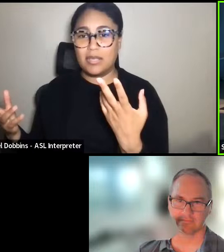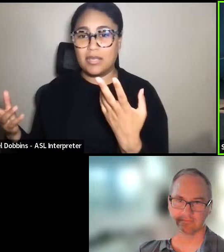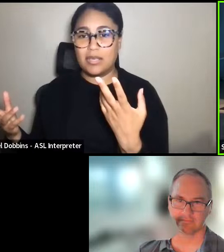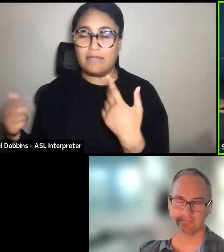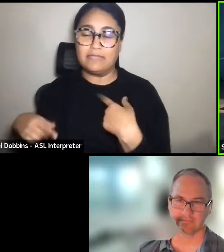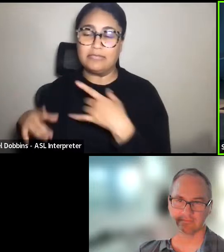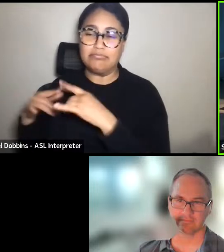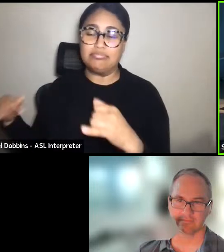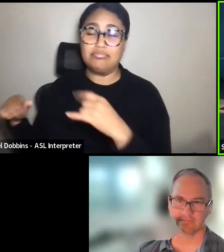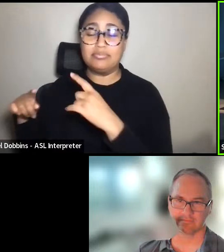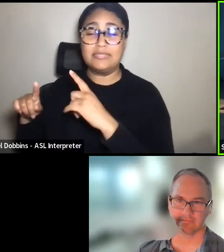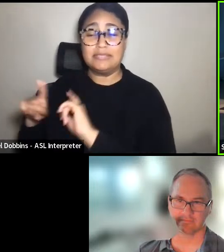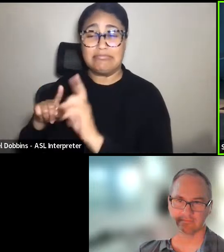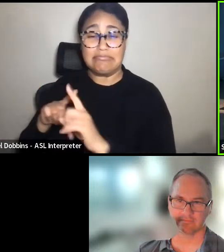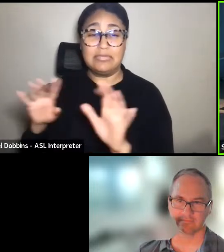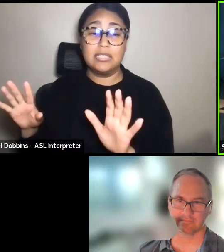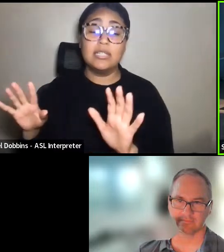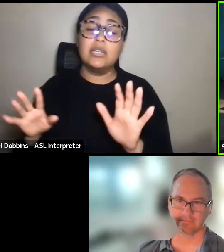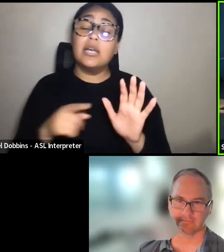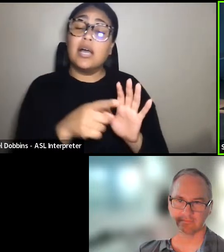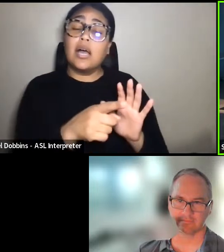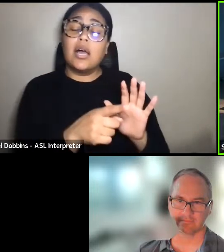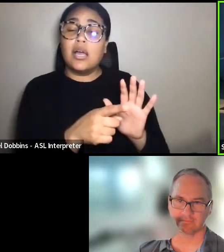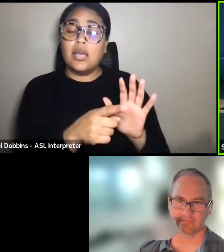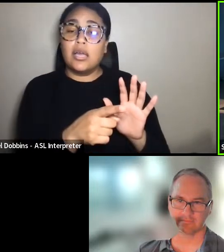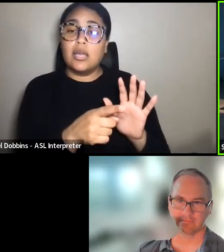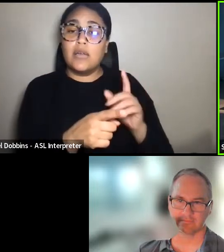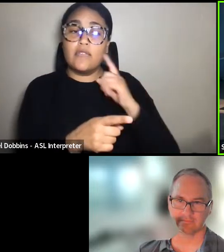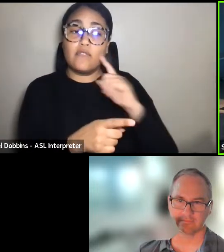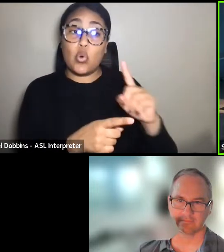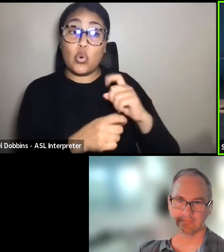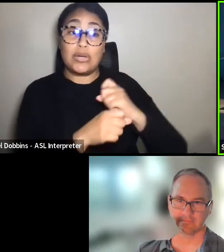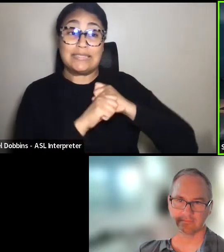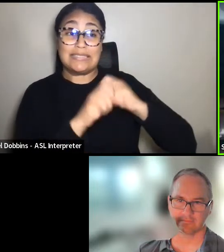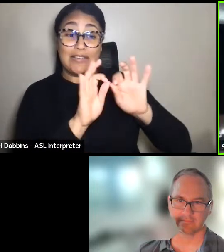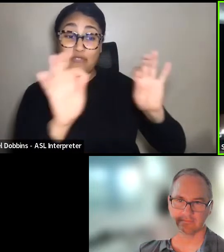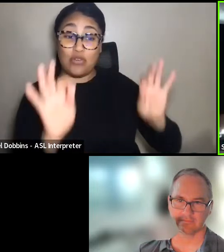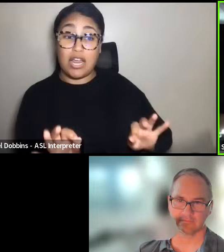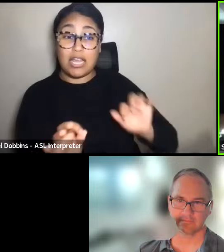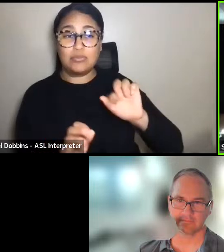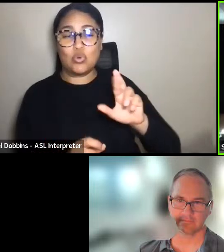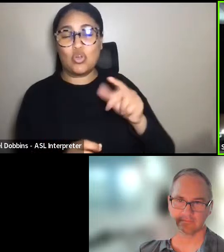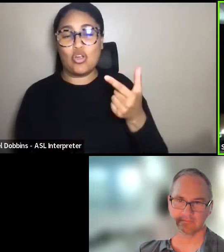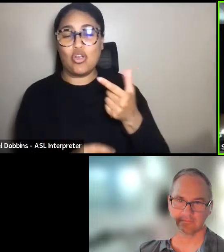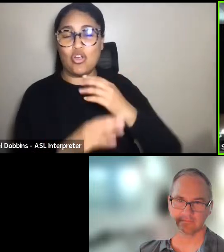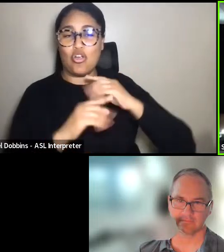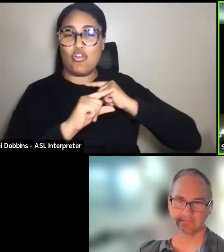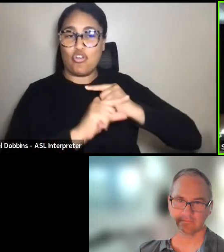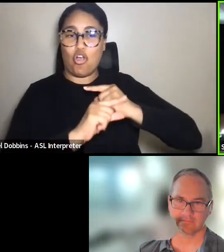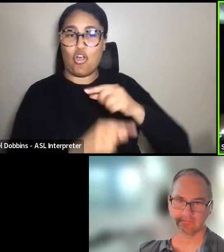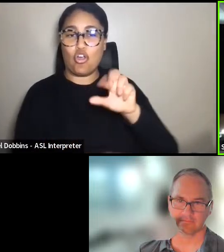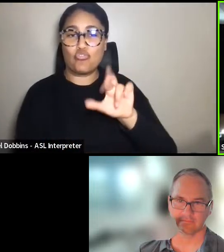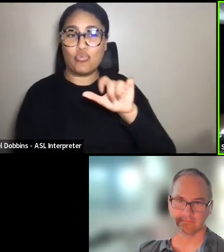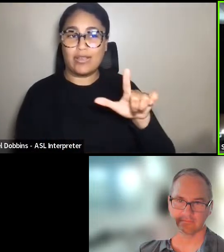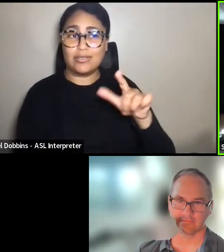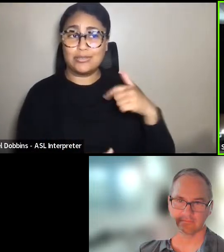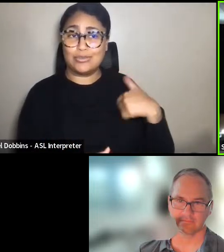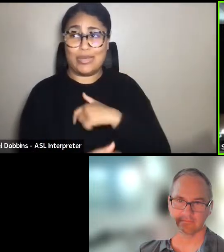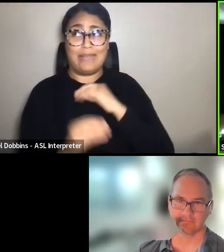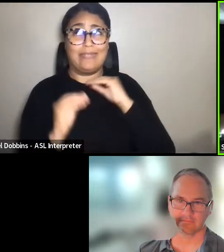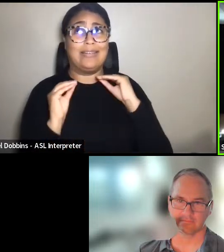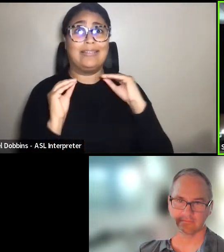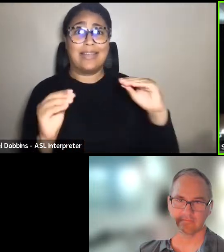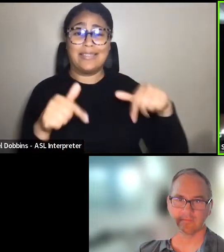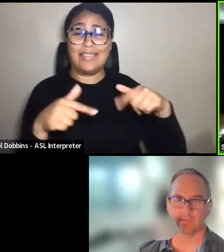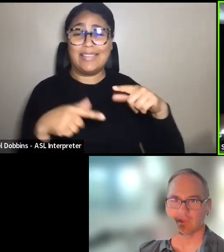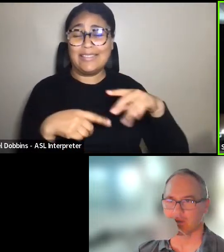Well, I'll see if I can add to this. In terms of safeguards or guardrails, we don't have any in this country. I mean,